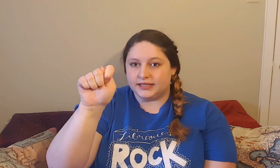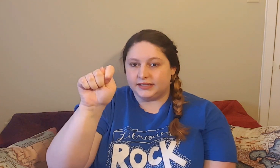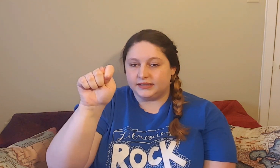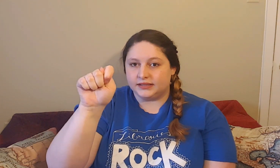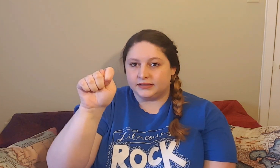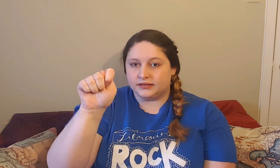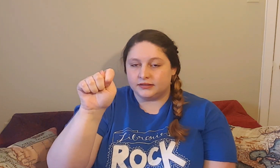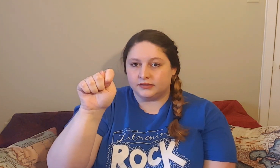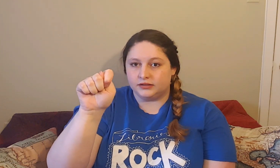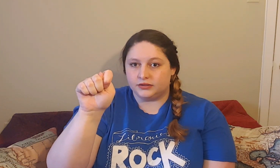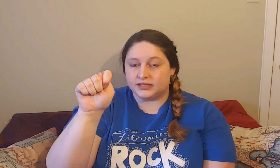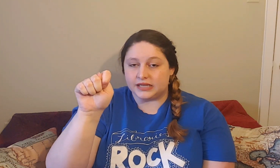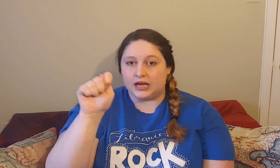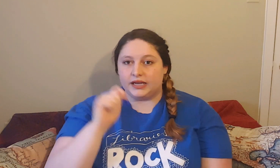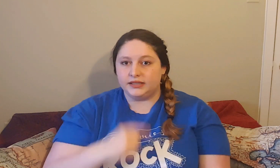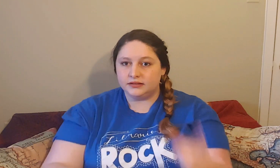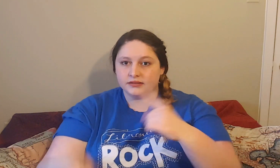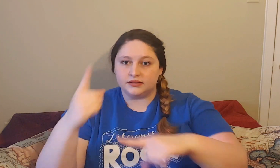C-A-T. You go sign,